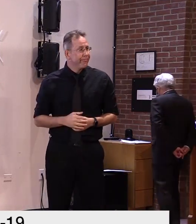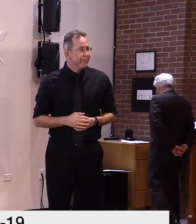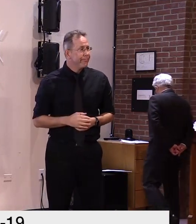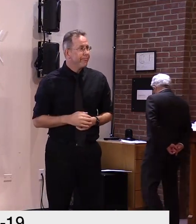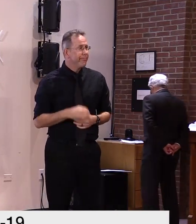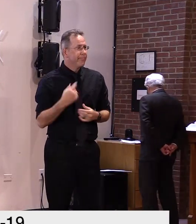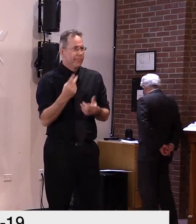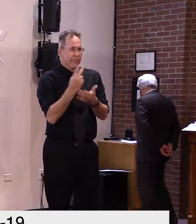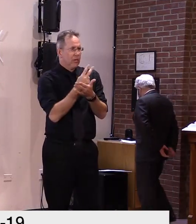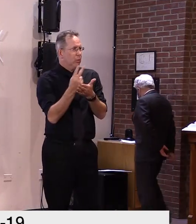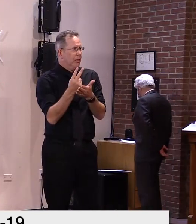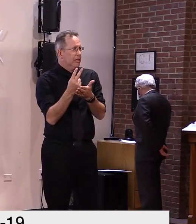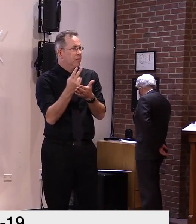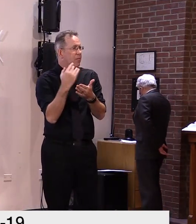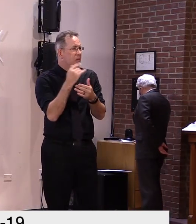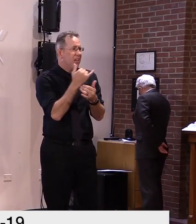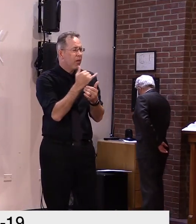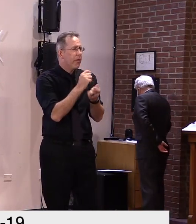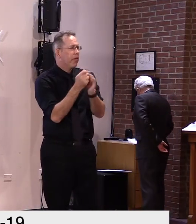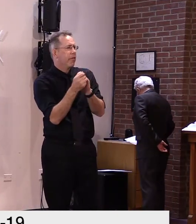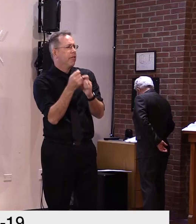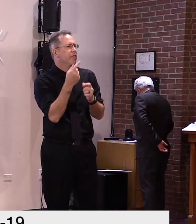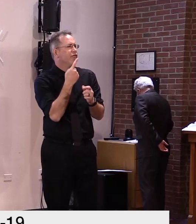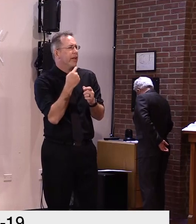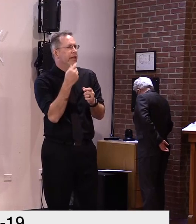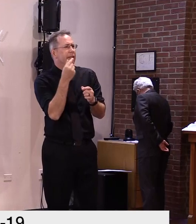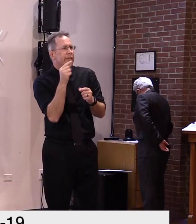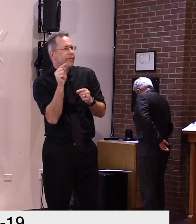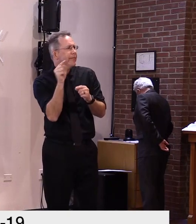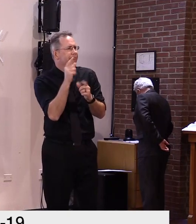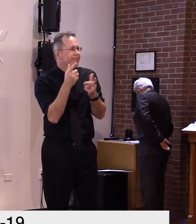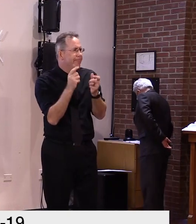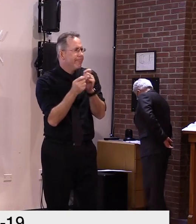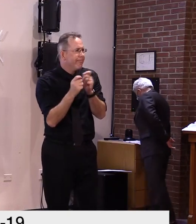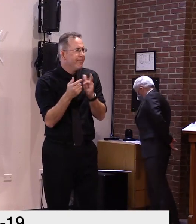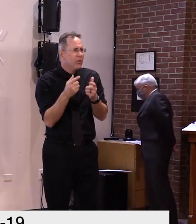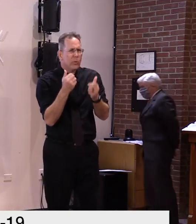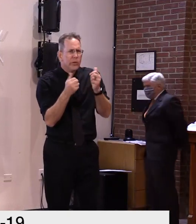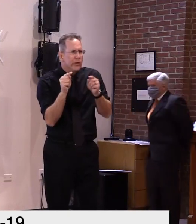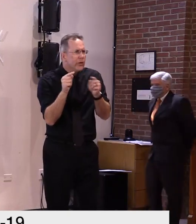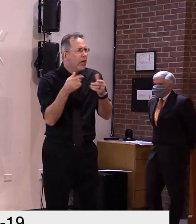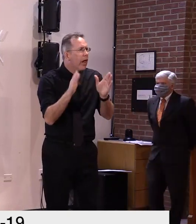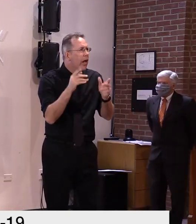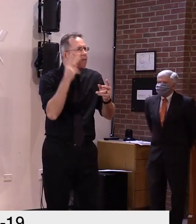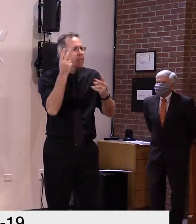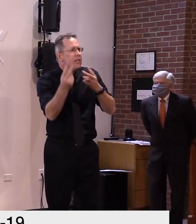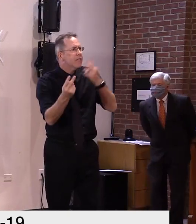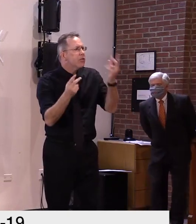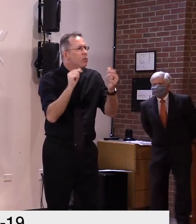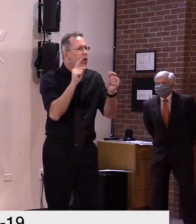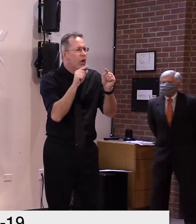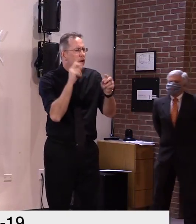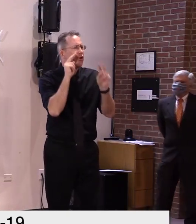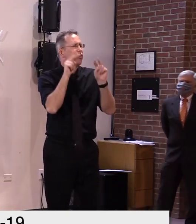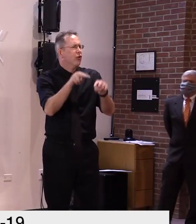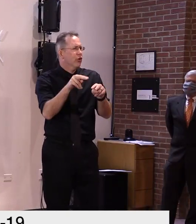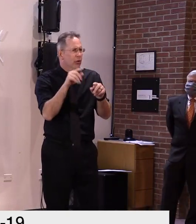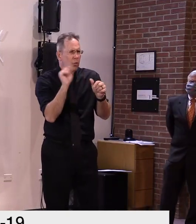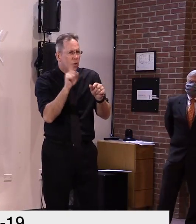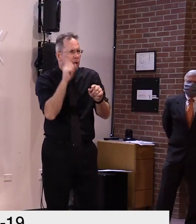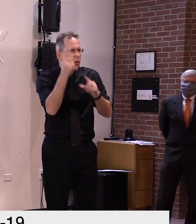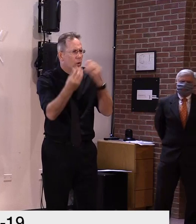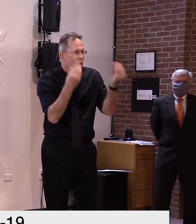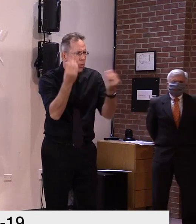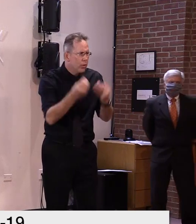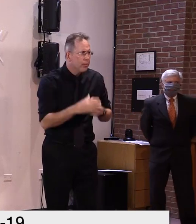our methodology and what counties are eligible for non-quarantine travel. As you can see from the map, much more red